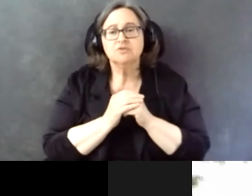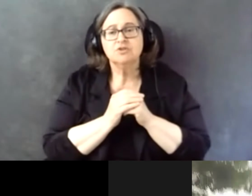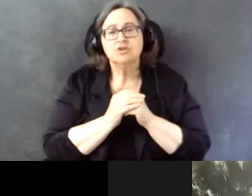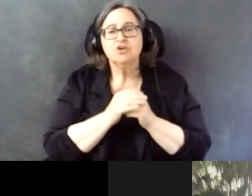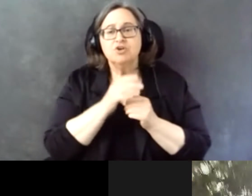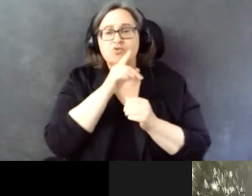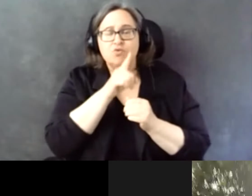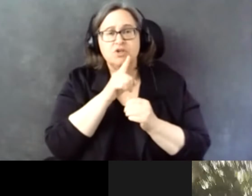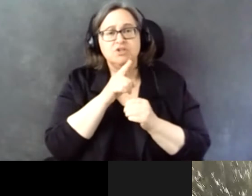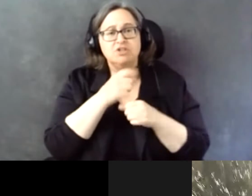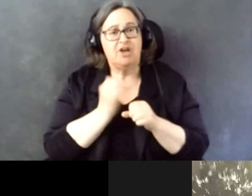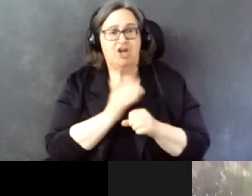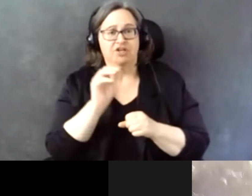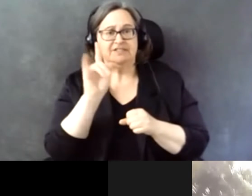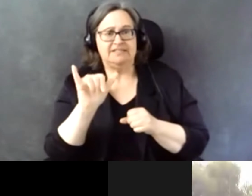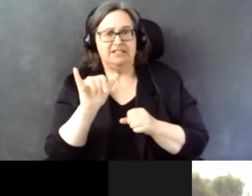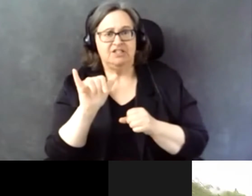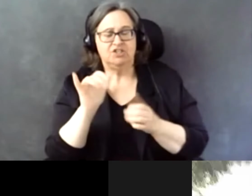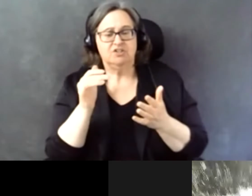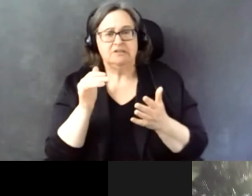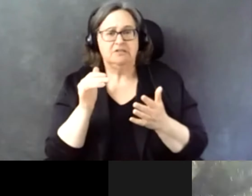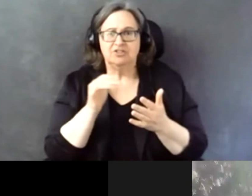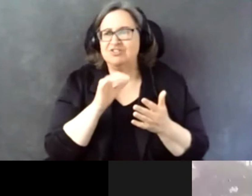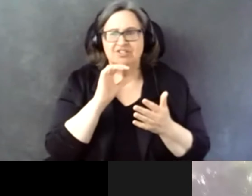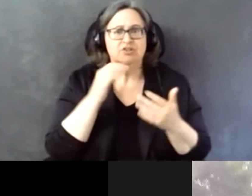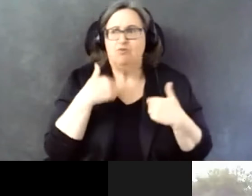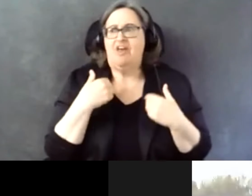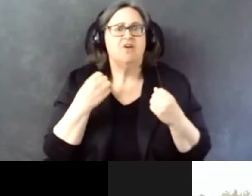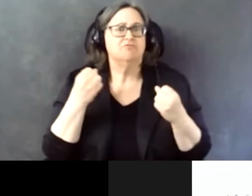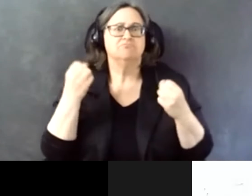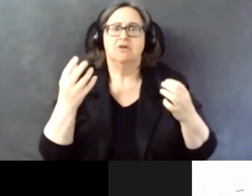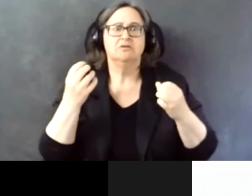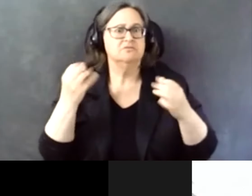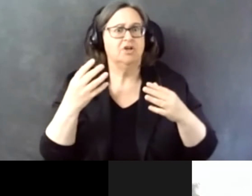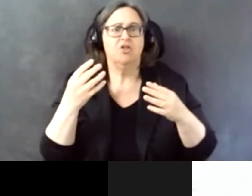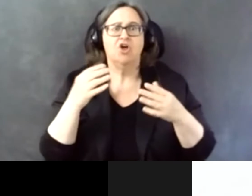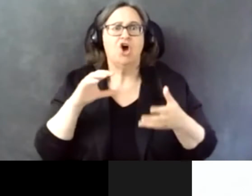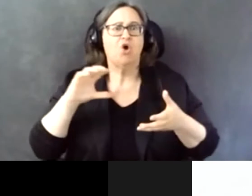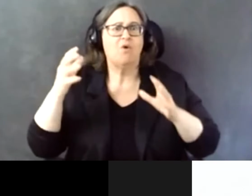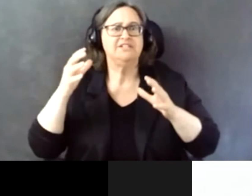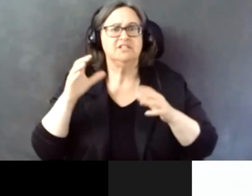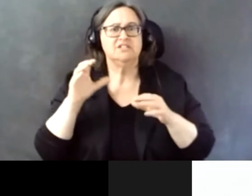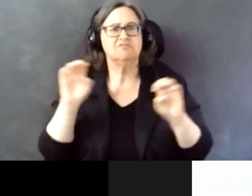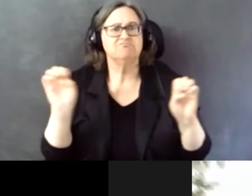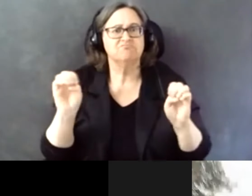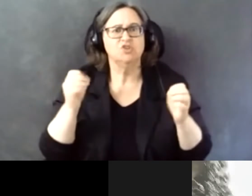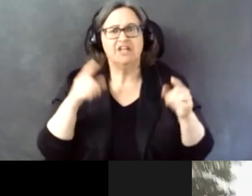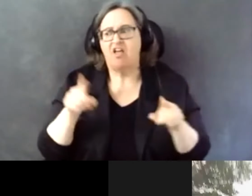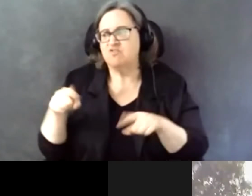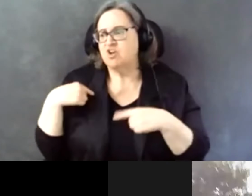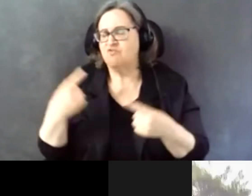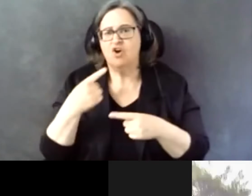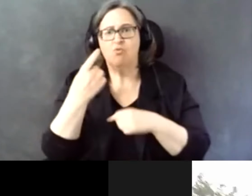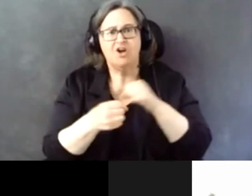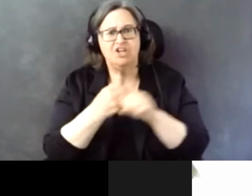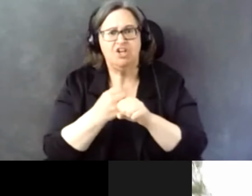to move our city away from this this the current multiple crises that have plagued us over the course of the last uh year and a half in